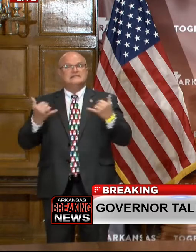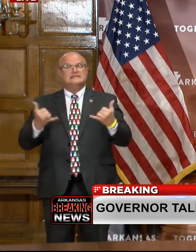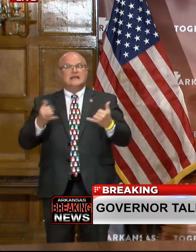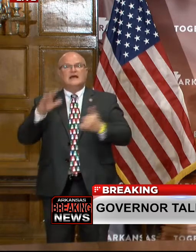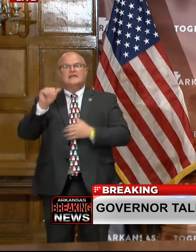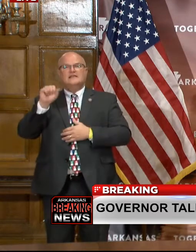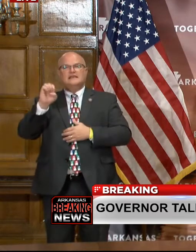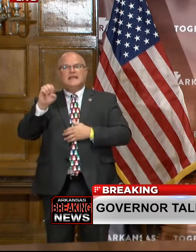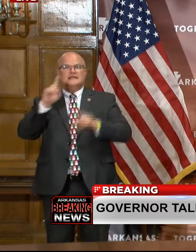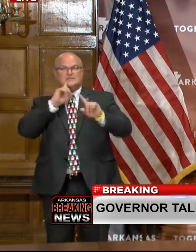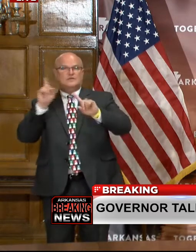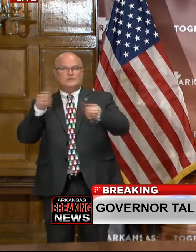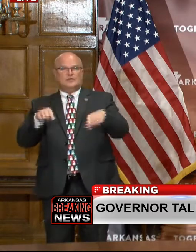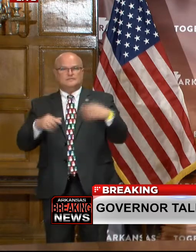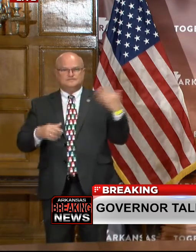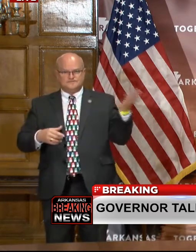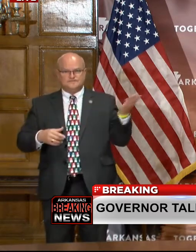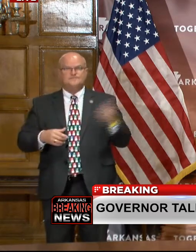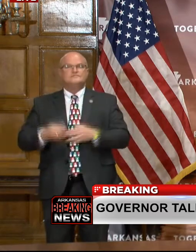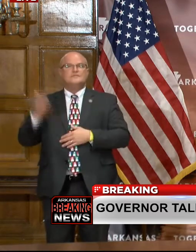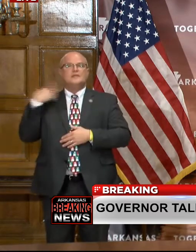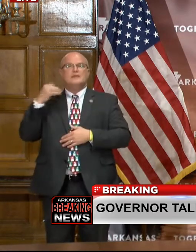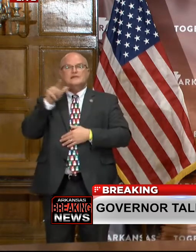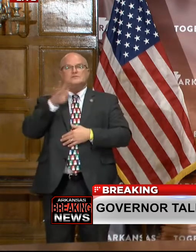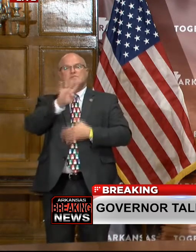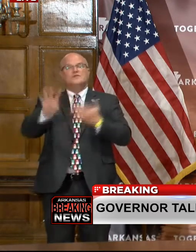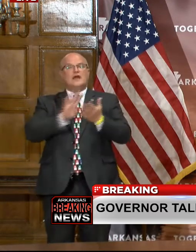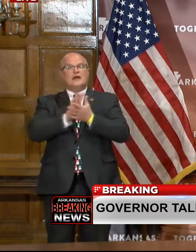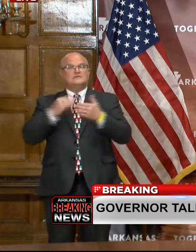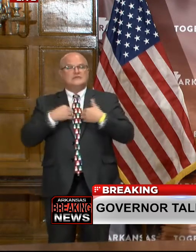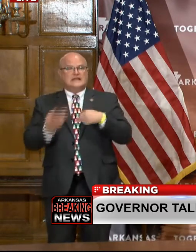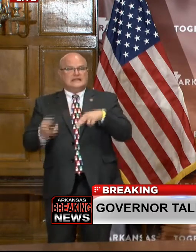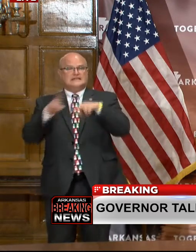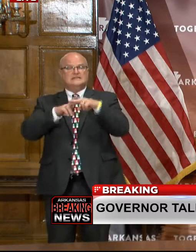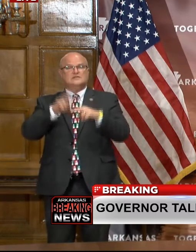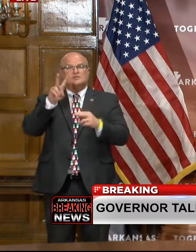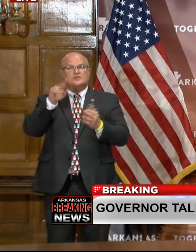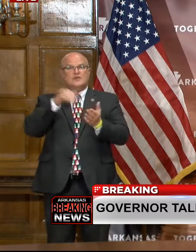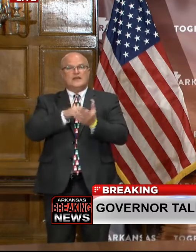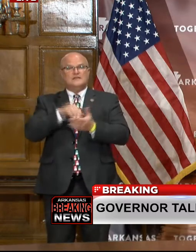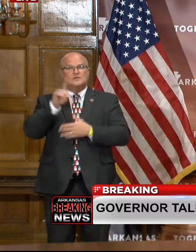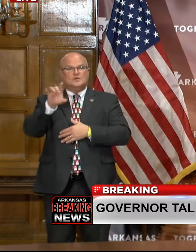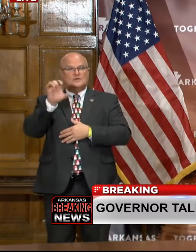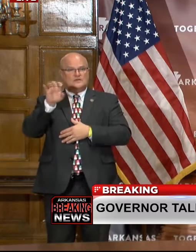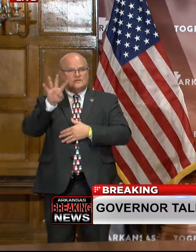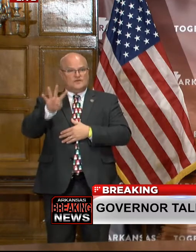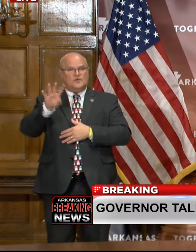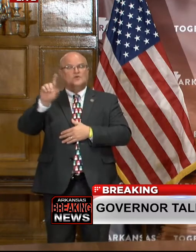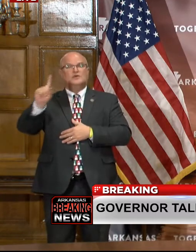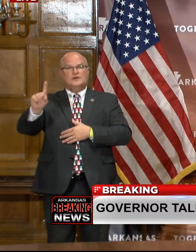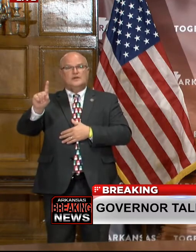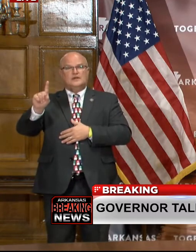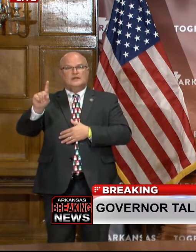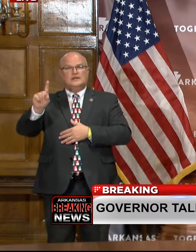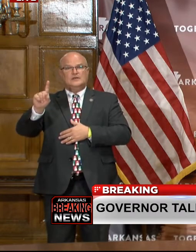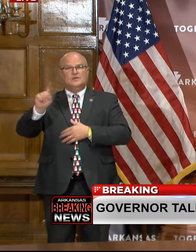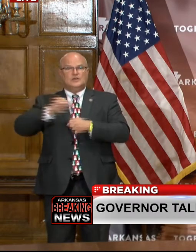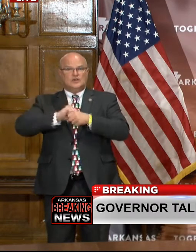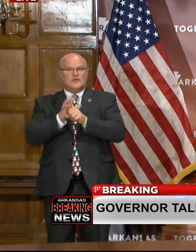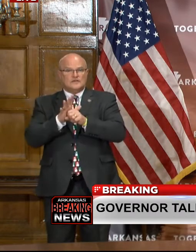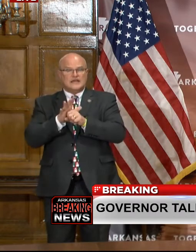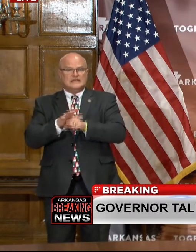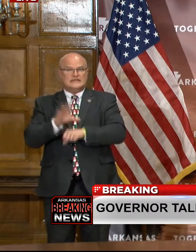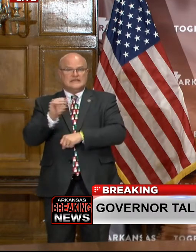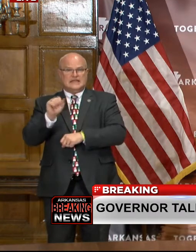report. Over the last 24 hours, we've had an additional 2,141